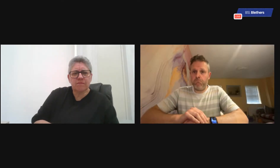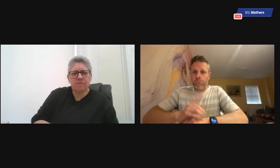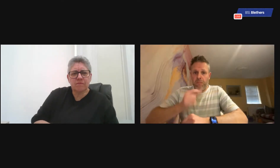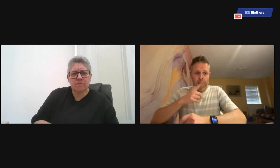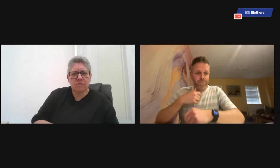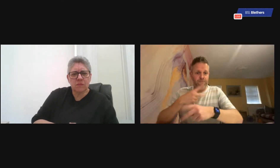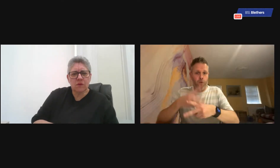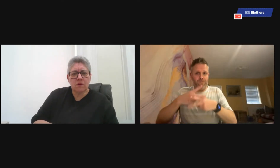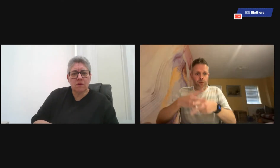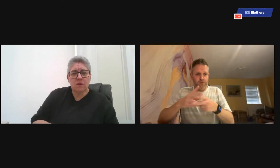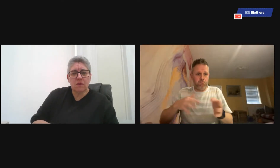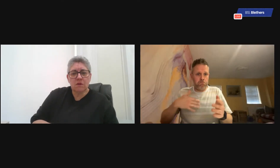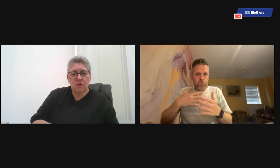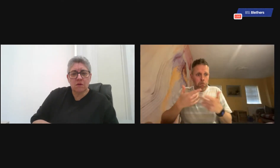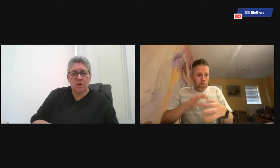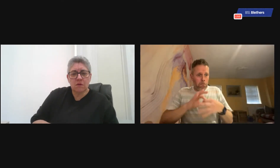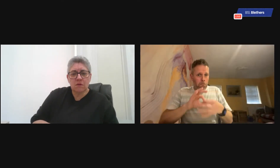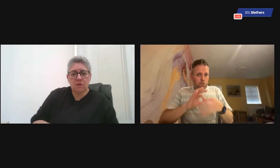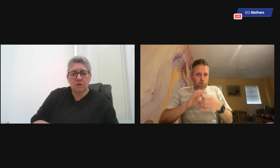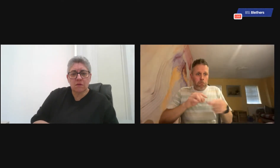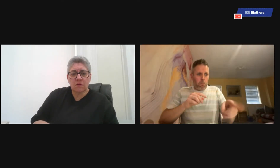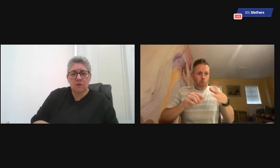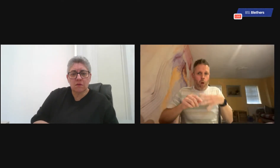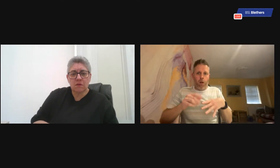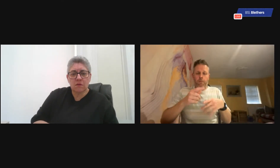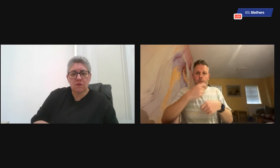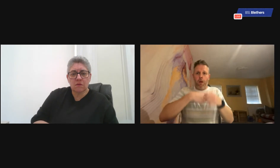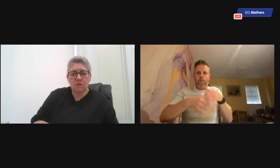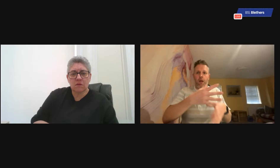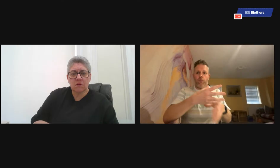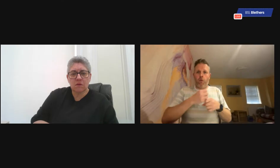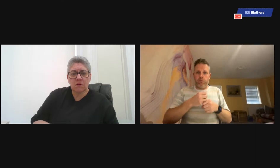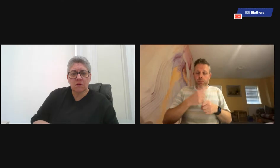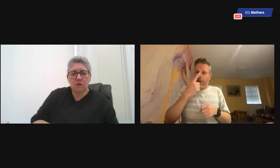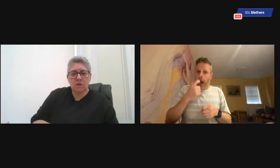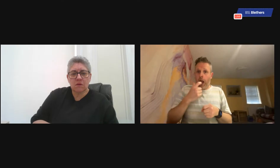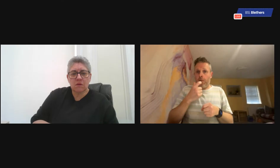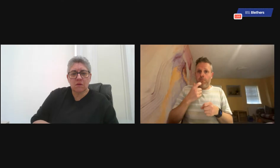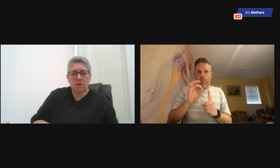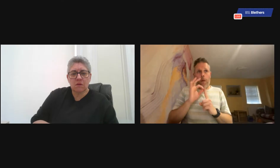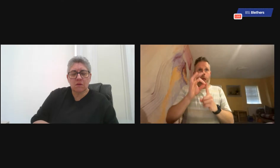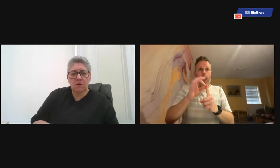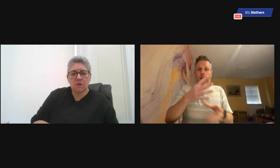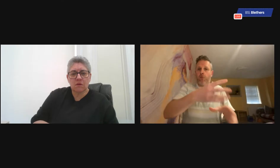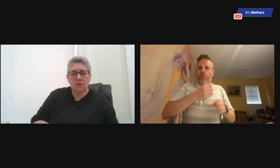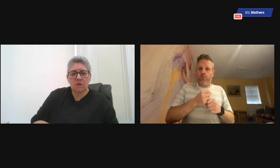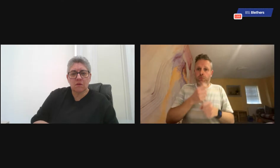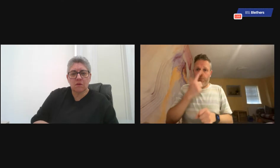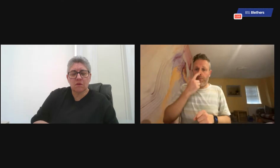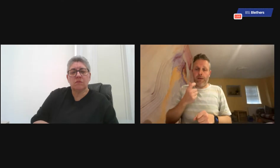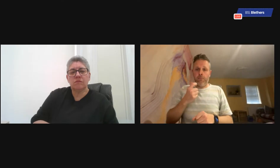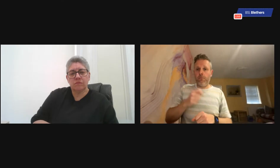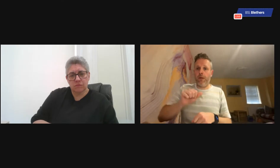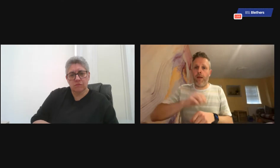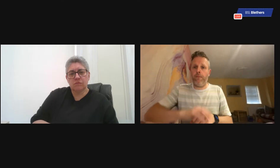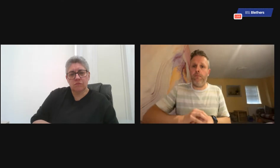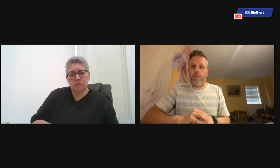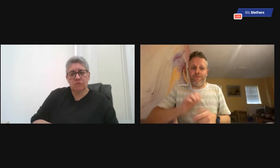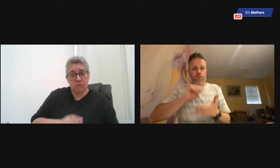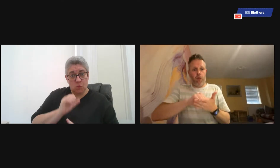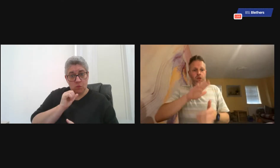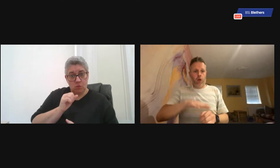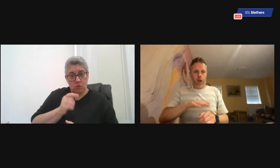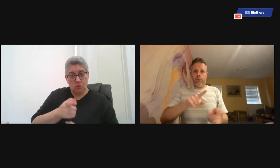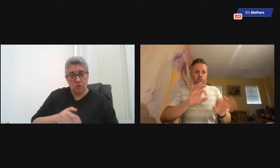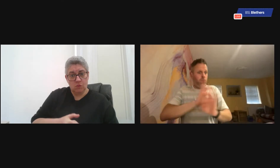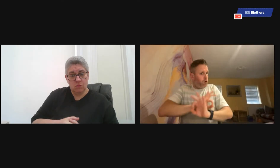are they two separate paths? Yeah, it's possible. If I was fostering a child and I